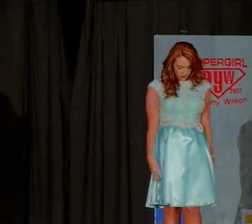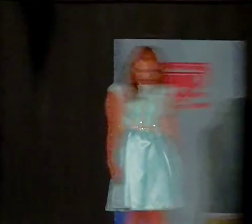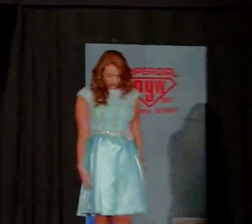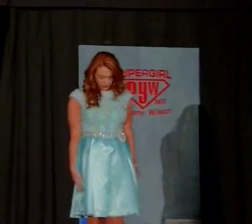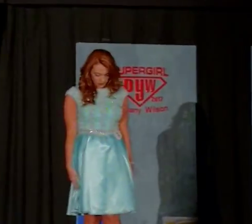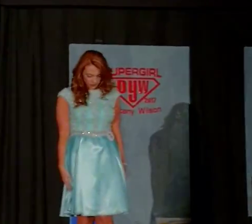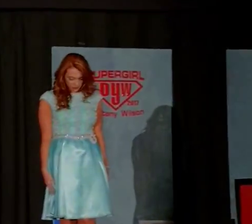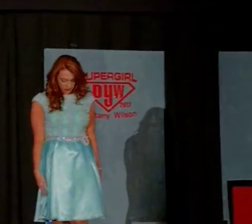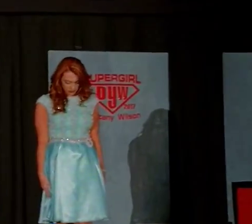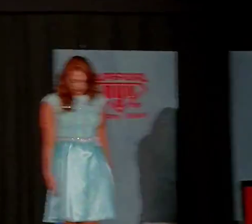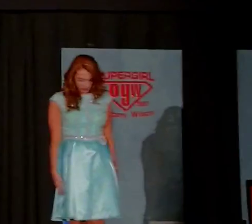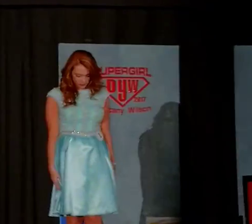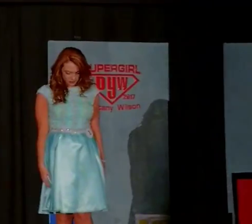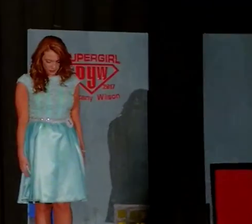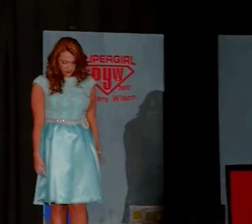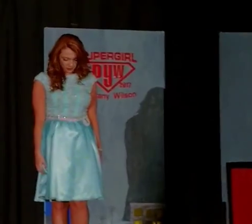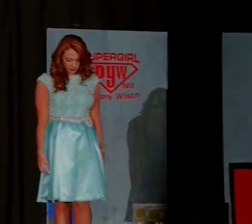I don't don't